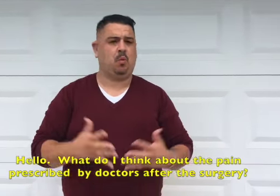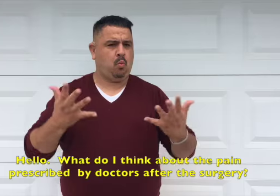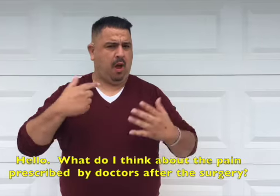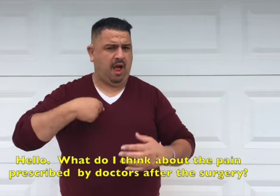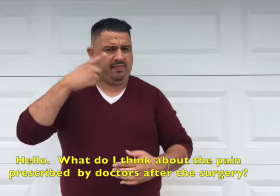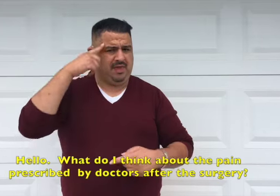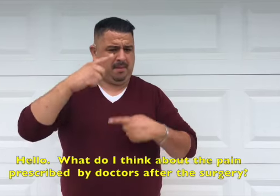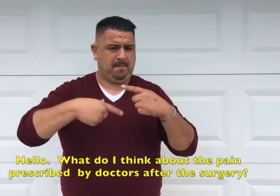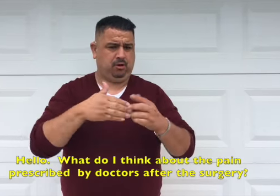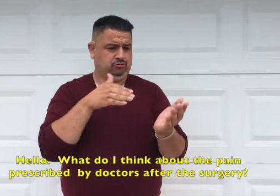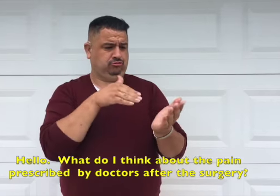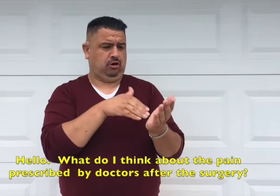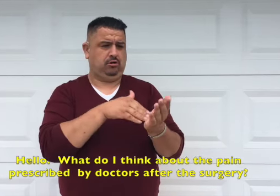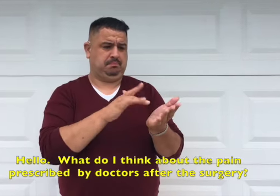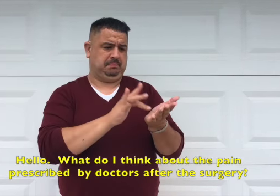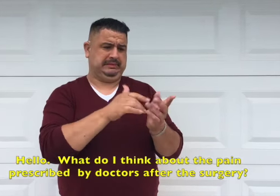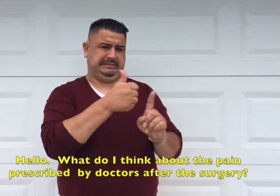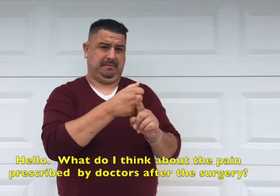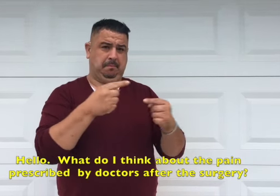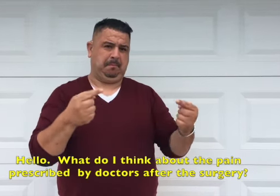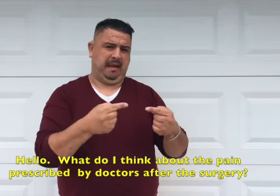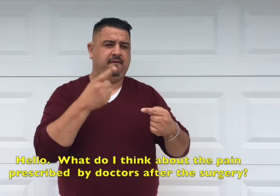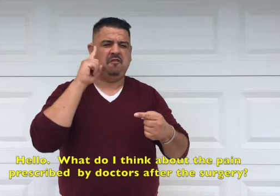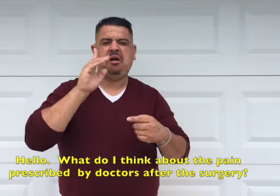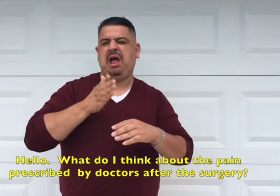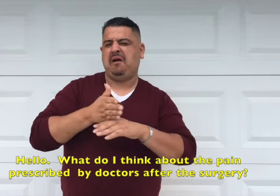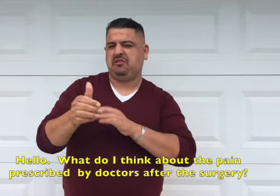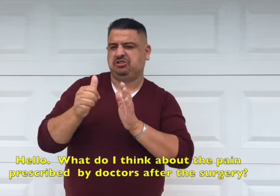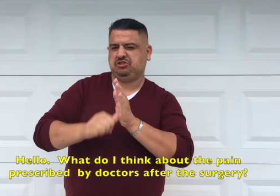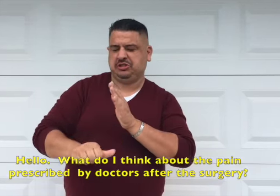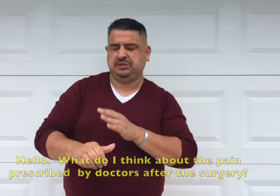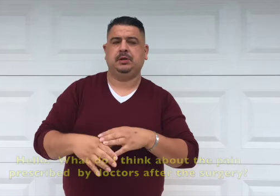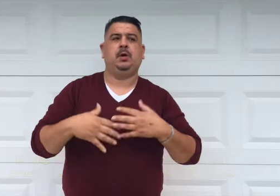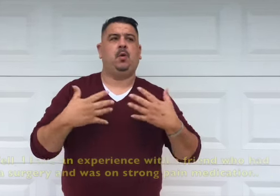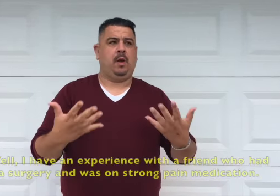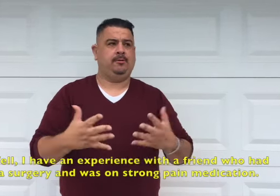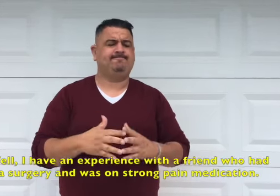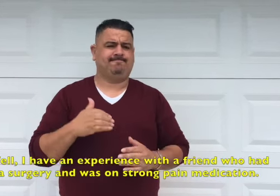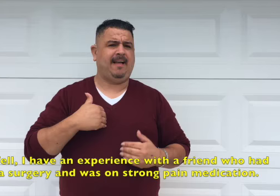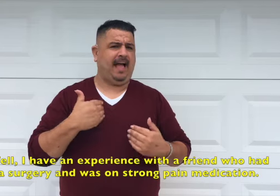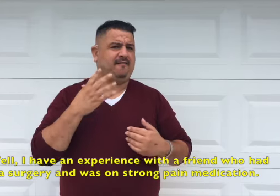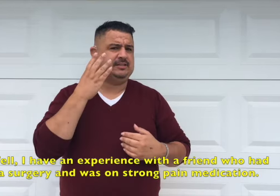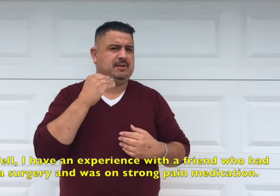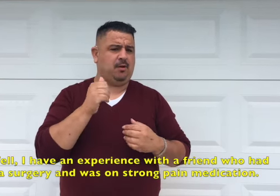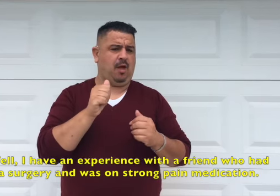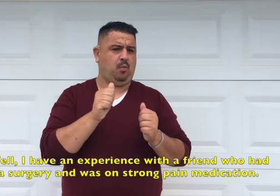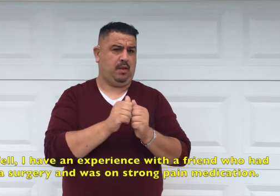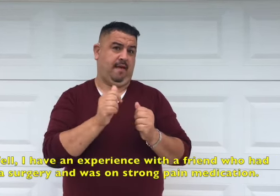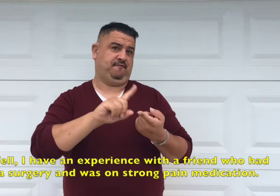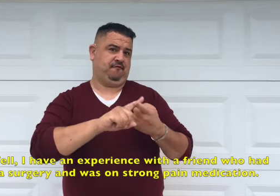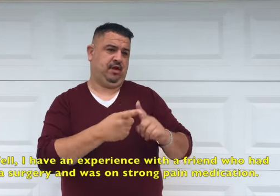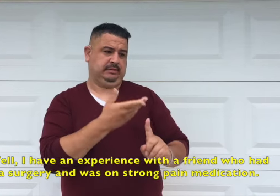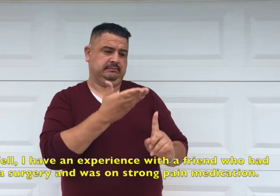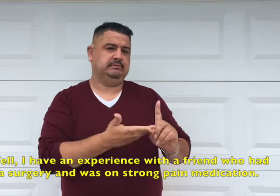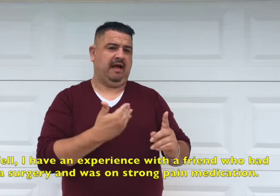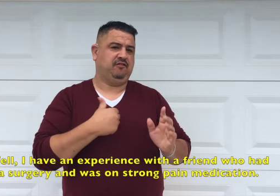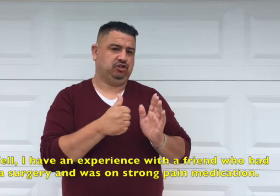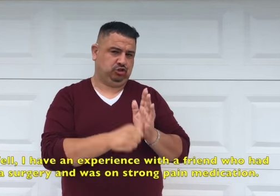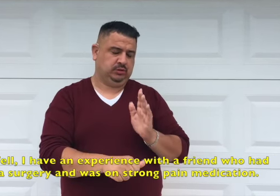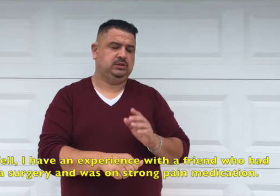Hello. What do I think about the pain prescribed by the doctors after the surgery? Well, I have an experience with a friend who had